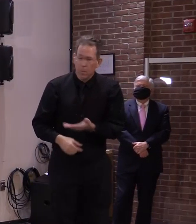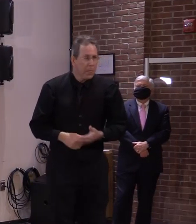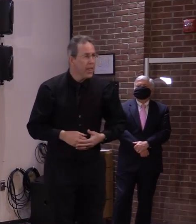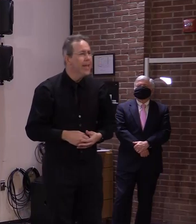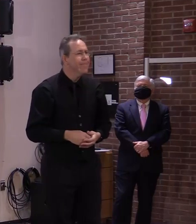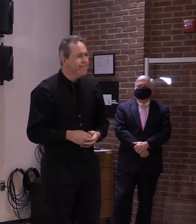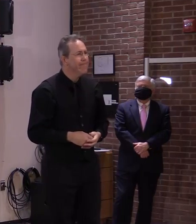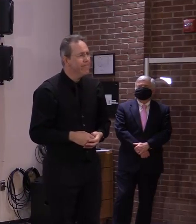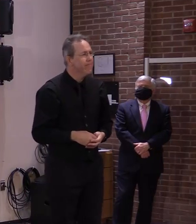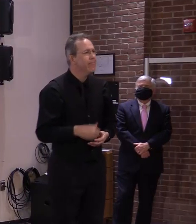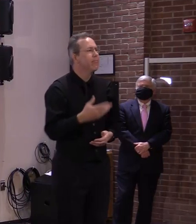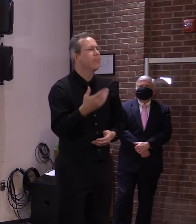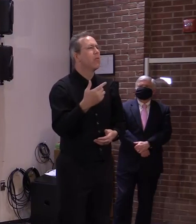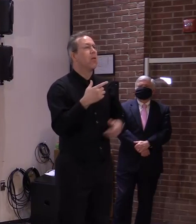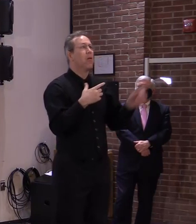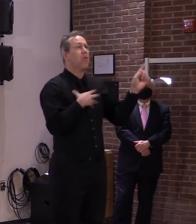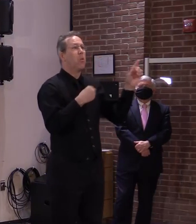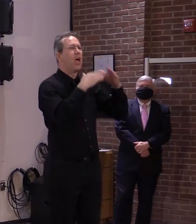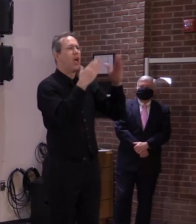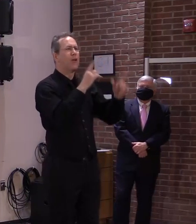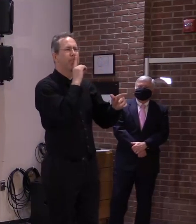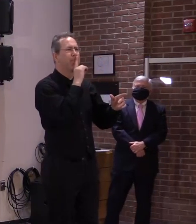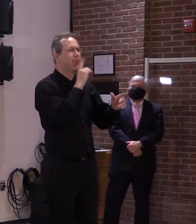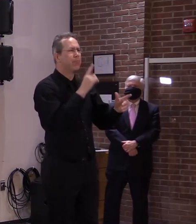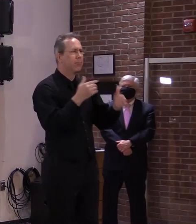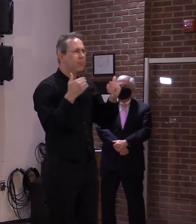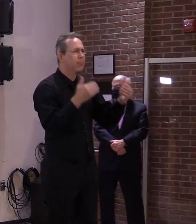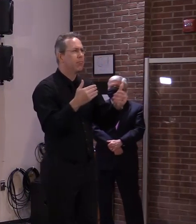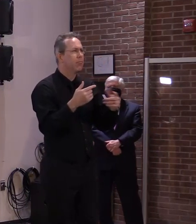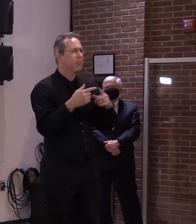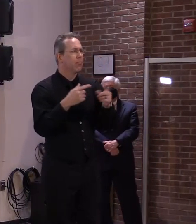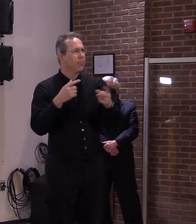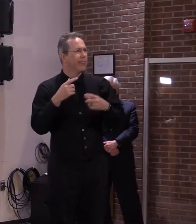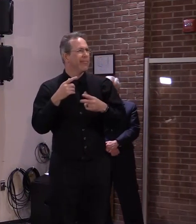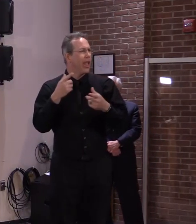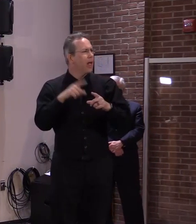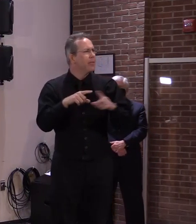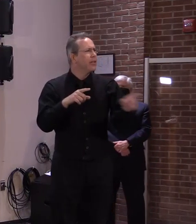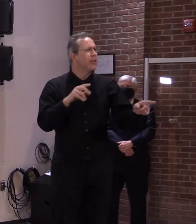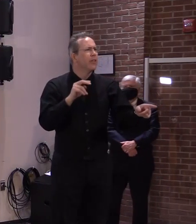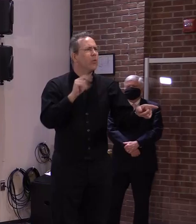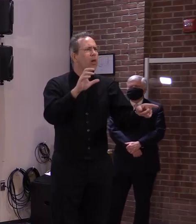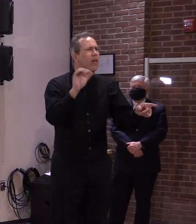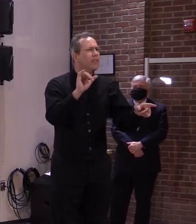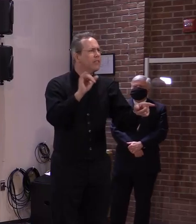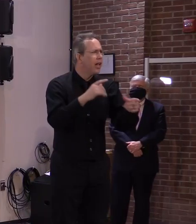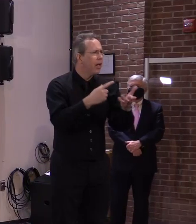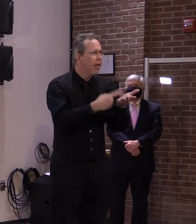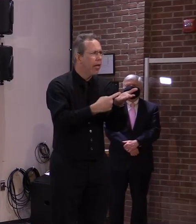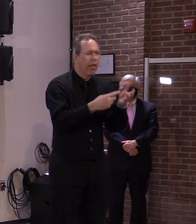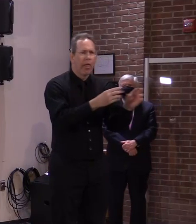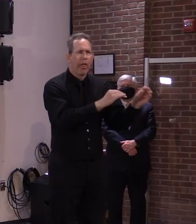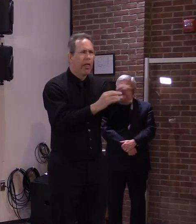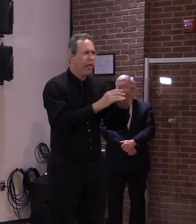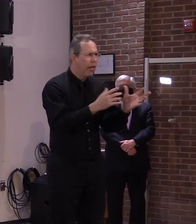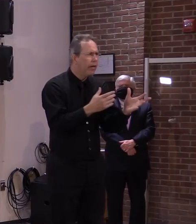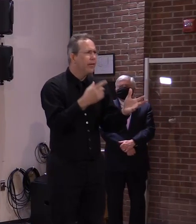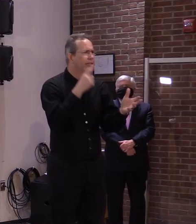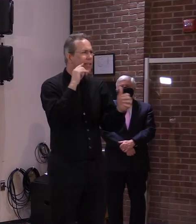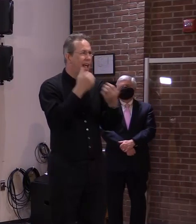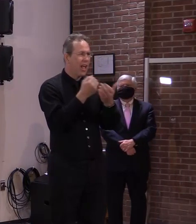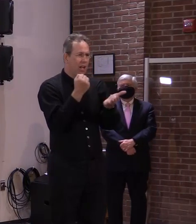sort of a passport, some sort of a vaccination card. And the bottom line is they're working on something, but